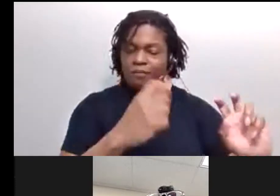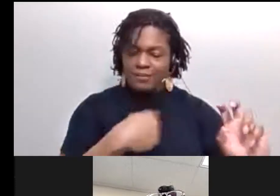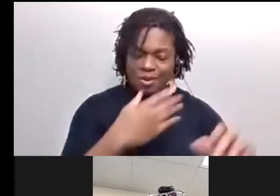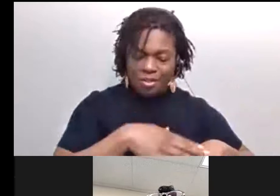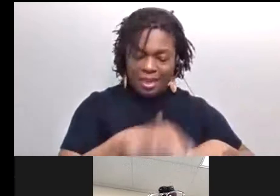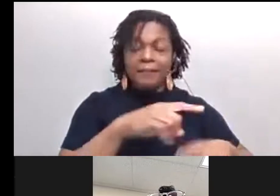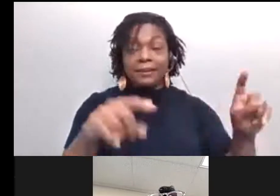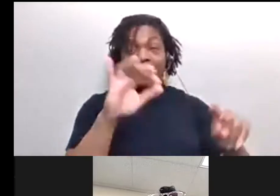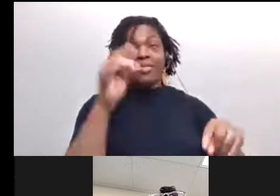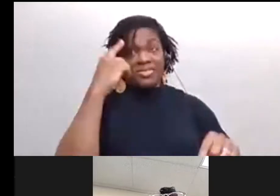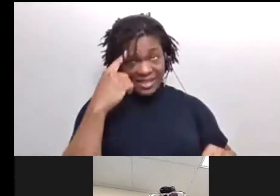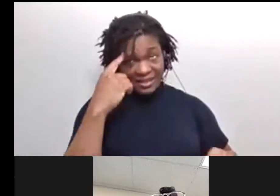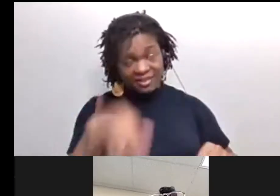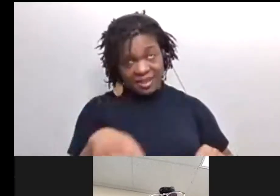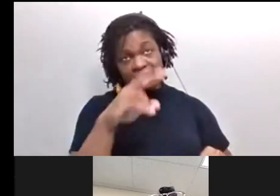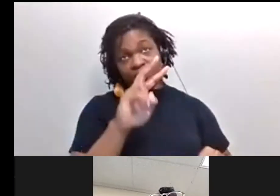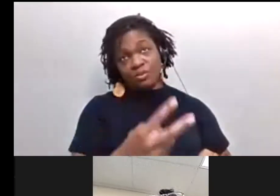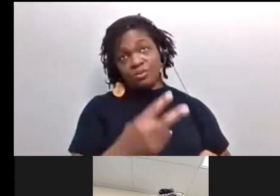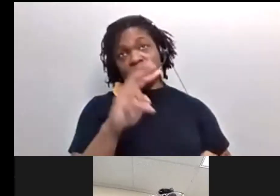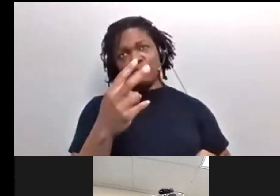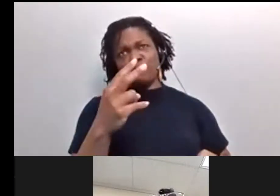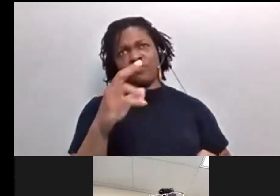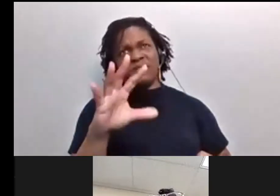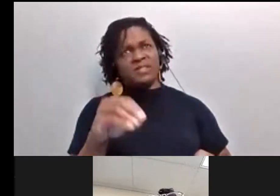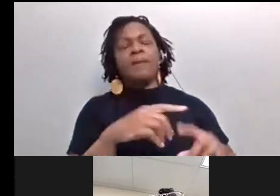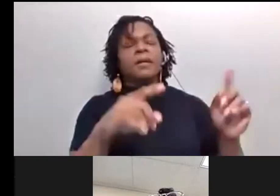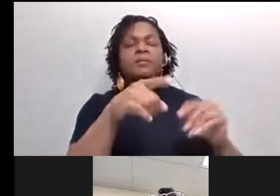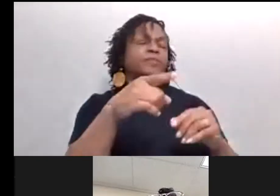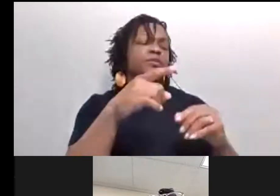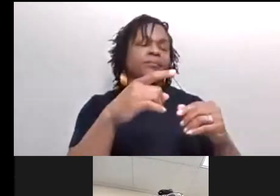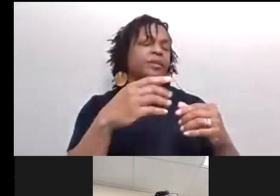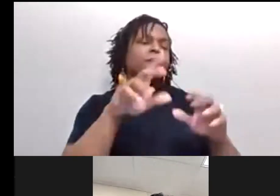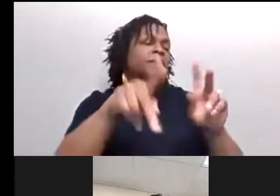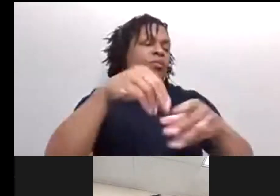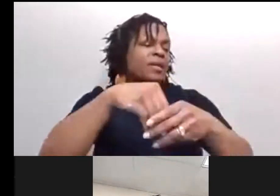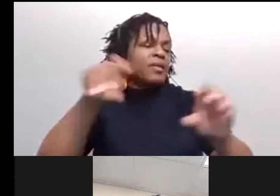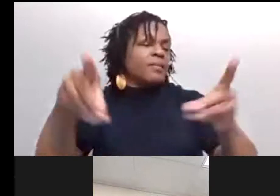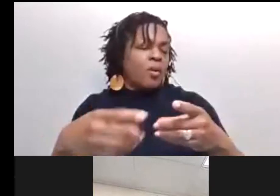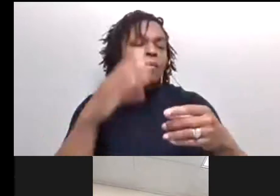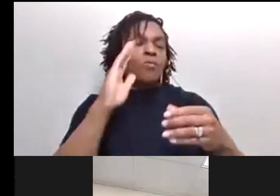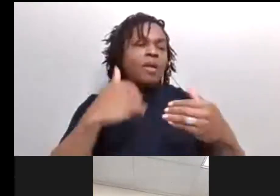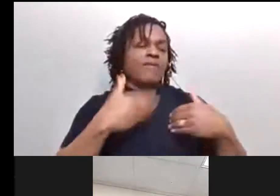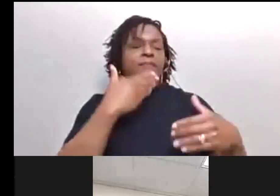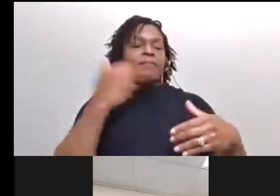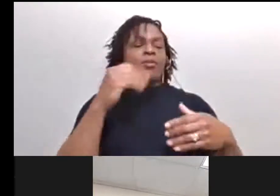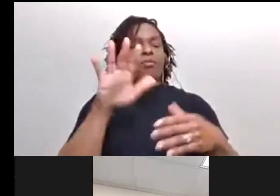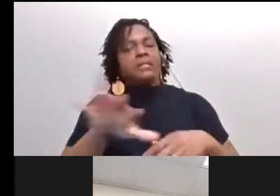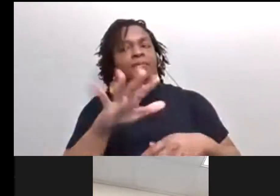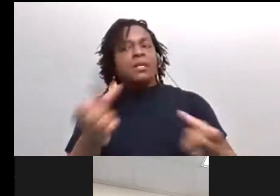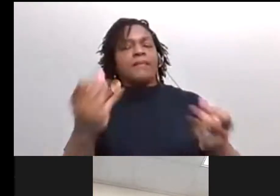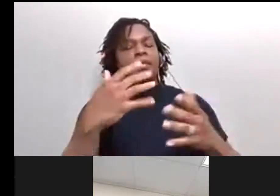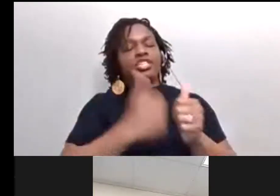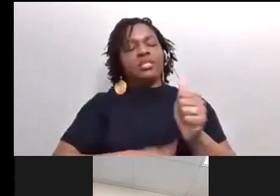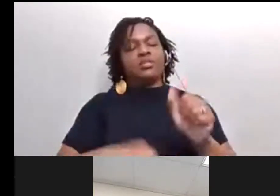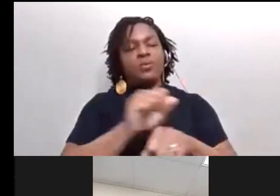But the folks from the department would have a better, more accurate estimate. Did any direct service workers